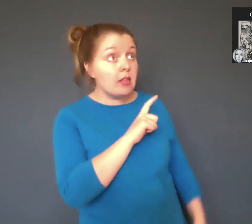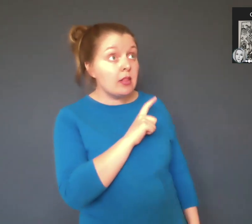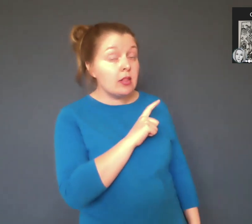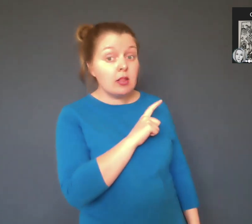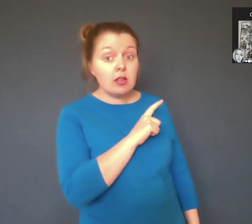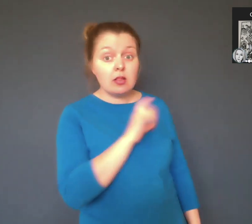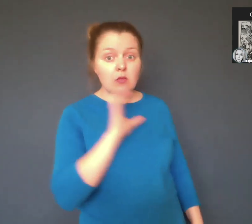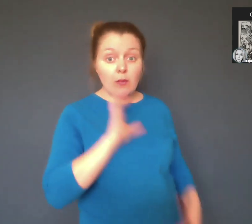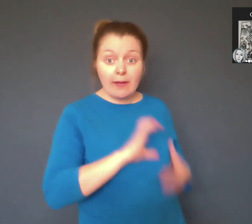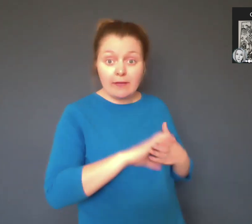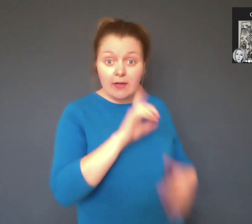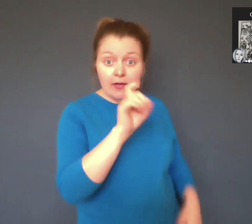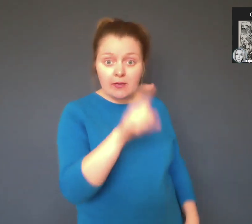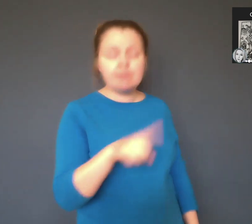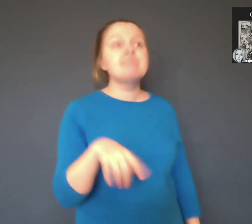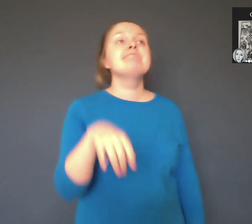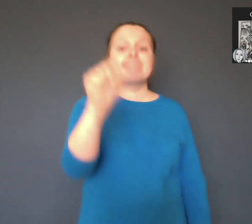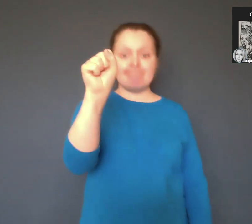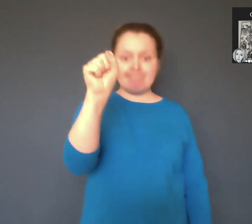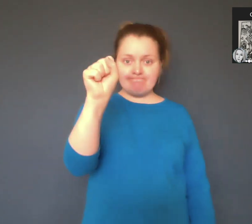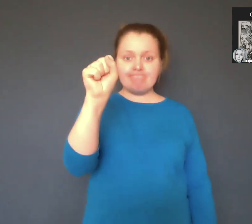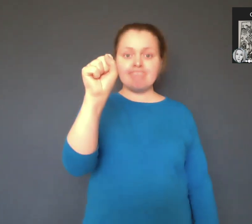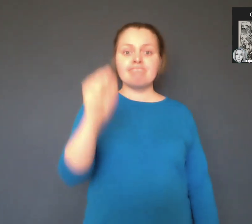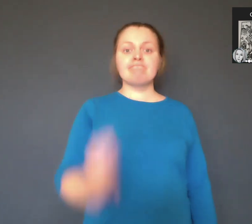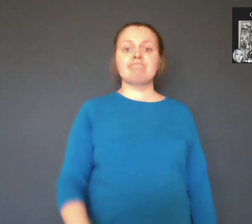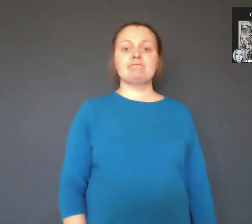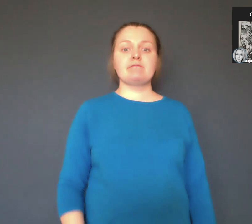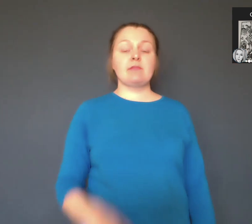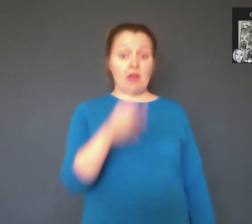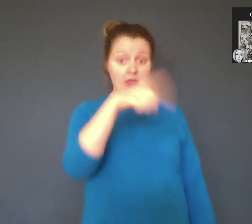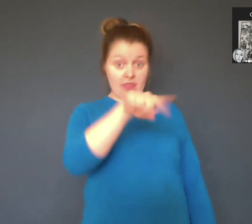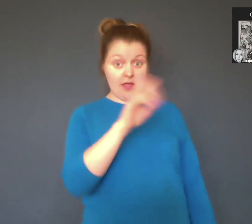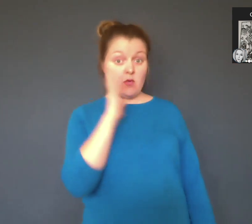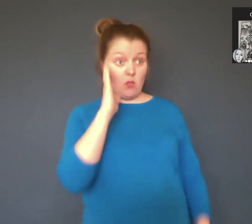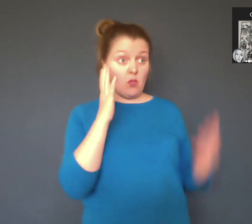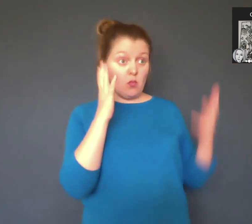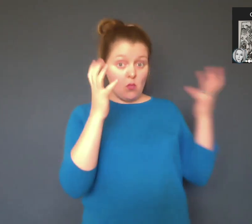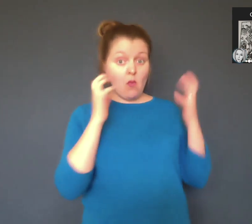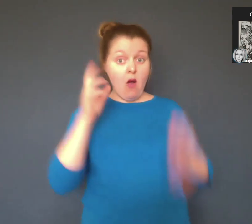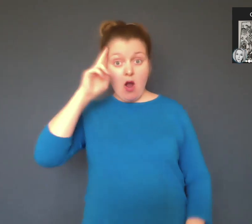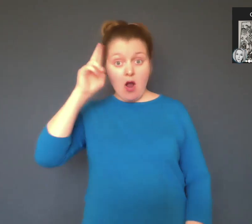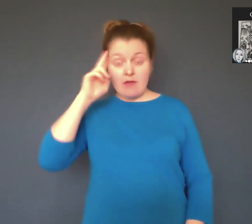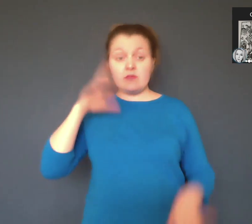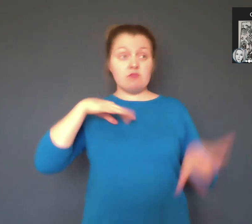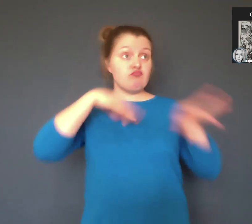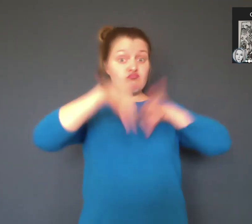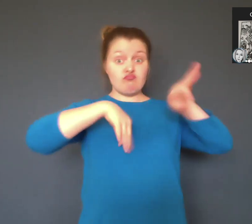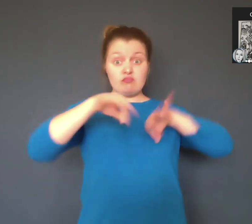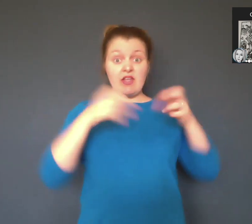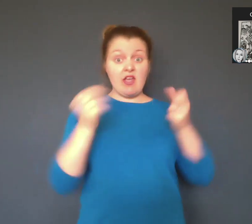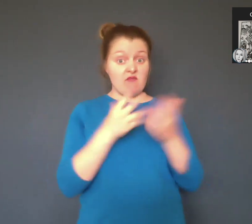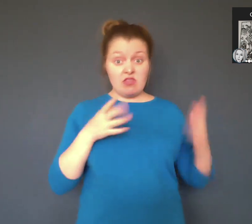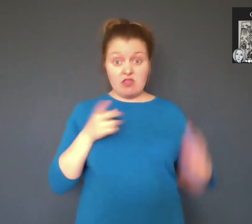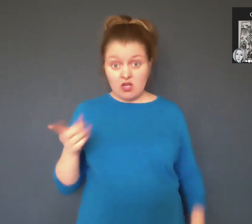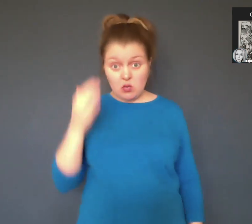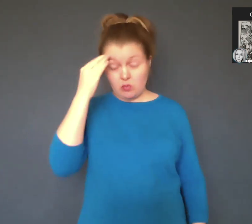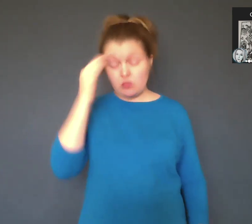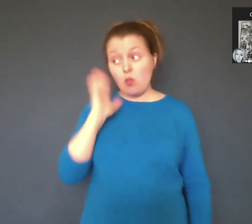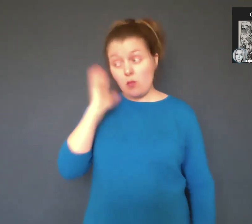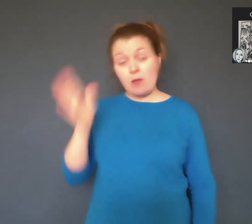Harvey to tell them everything he knows. It's going to be difficult, son." "They won't believe me," Harvey said. "That's why I'm going to